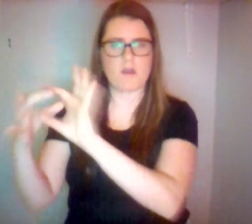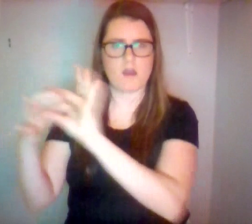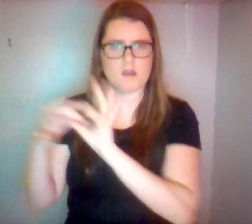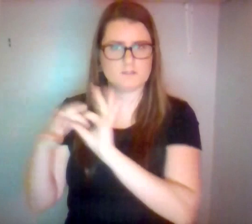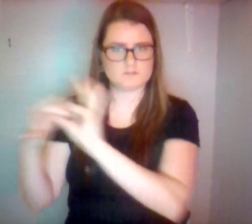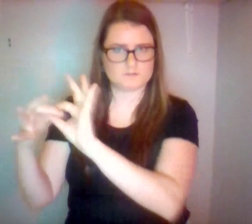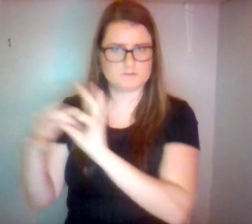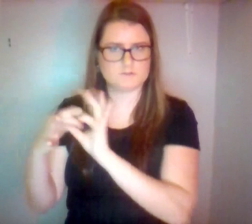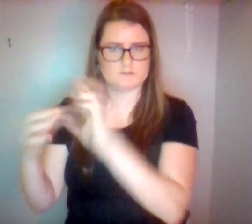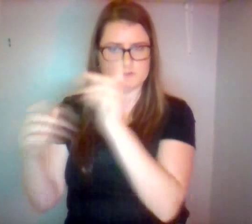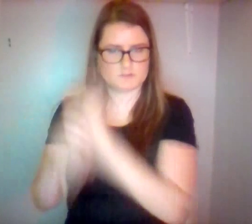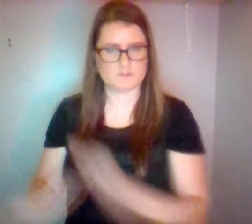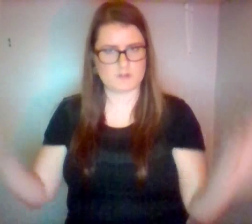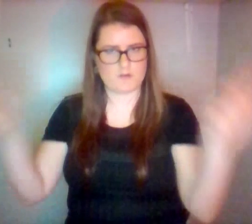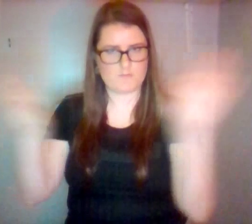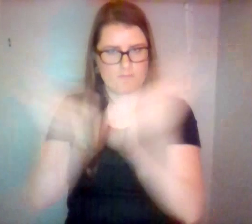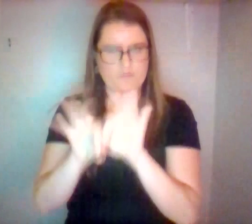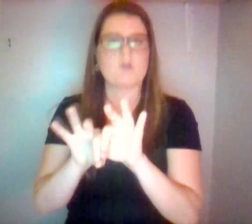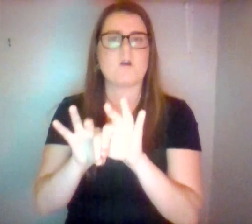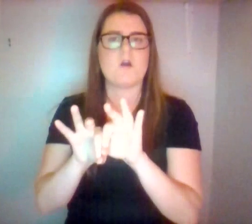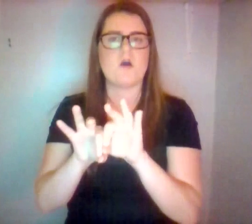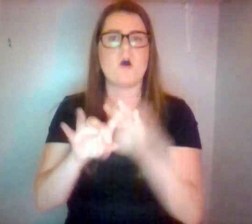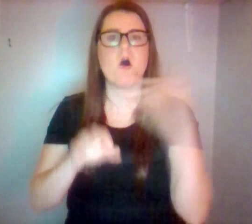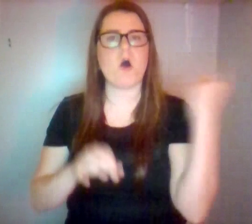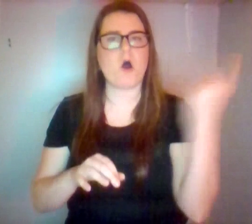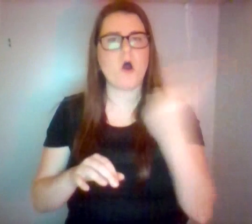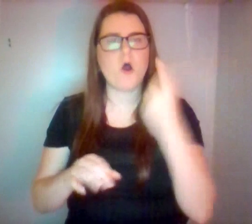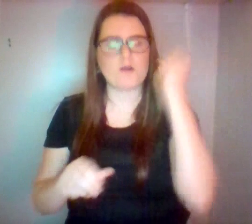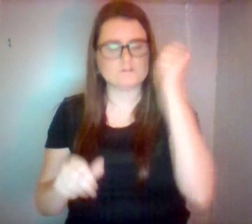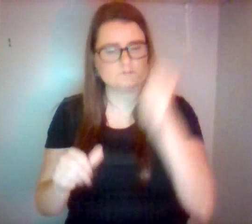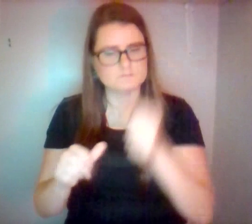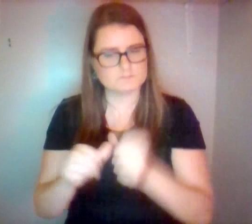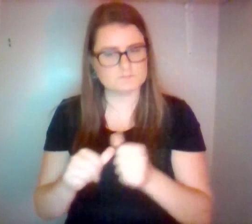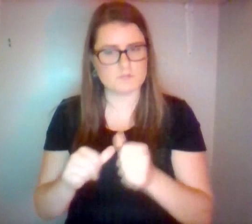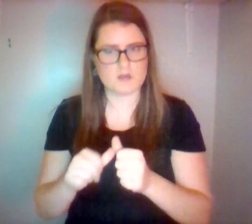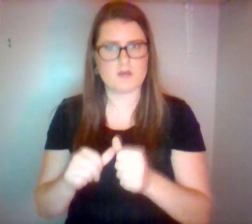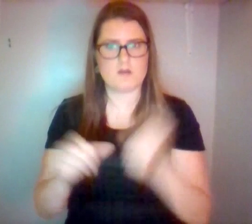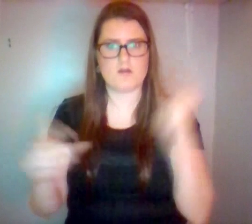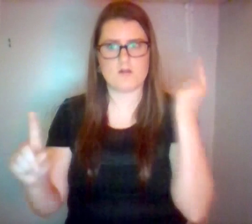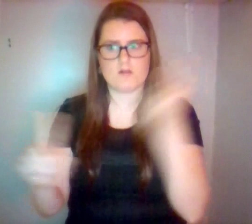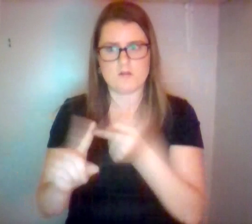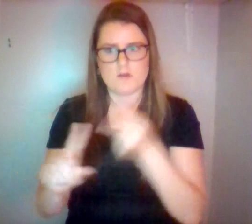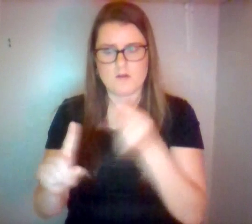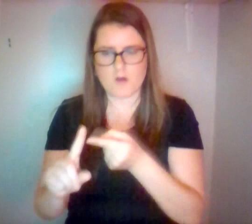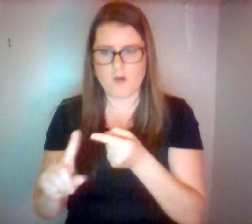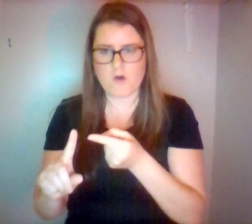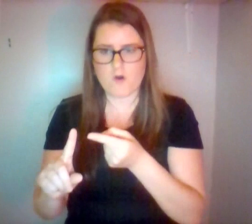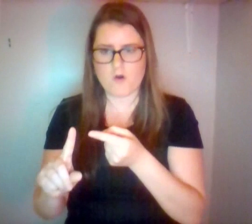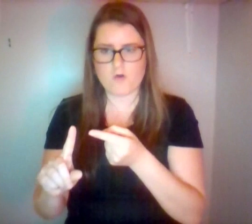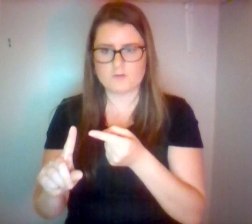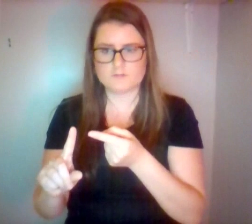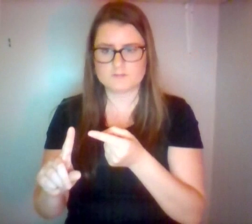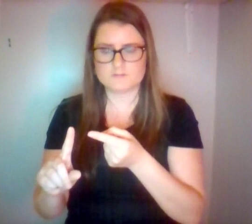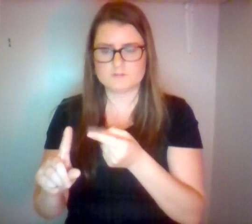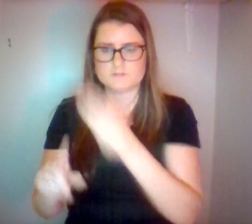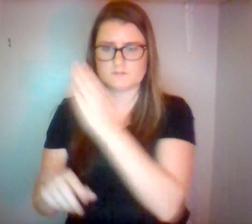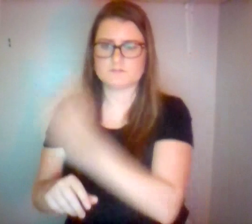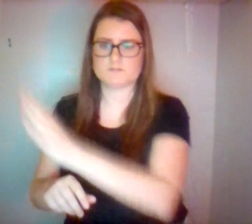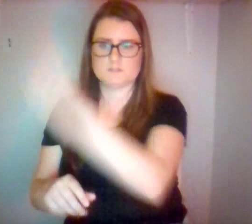Be about kingdom things, which of course going to include looking for a job, but focused on God's glory, and all these things will